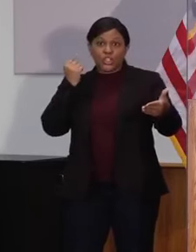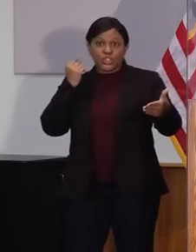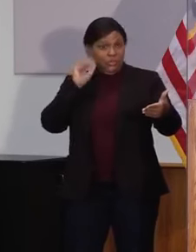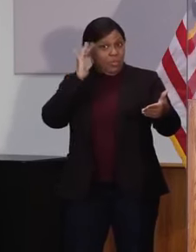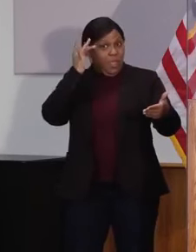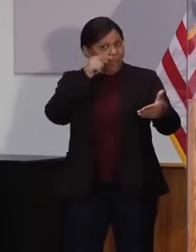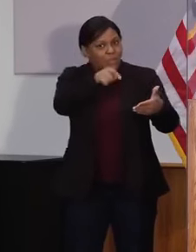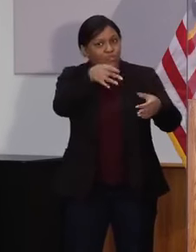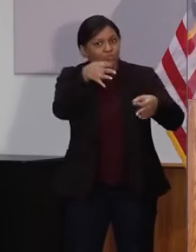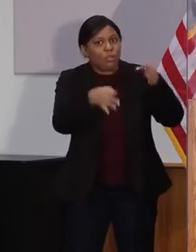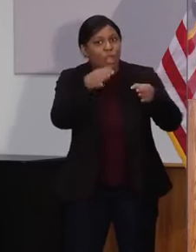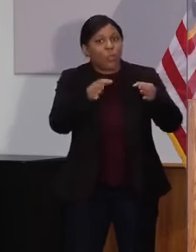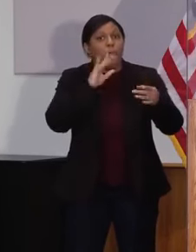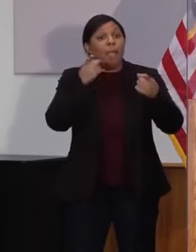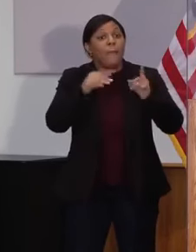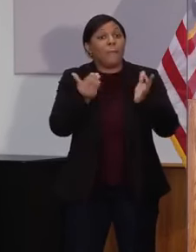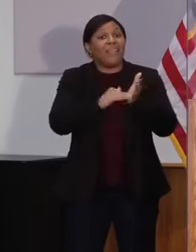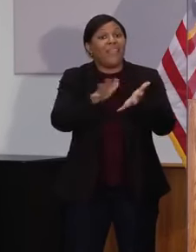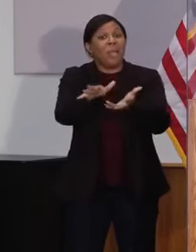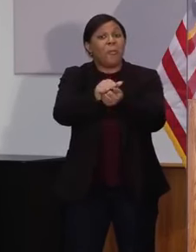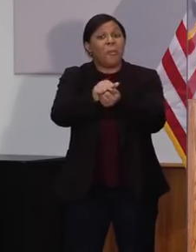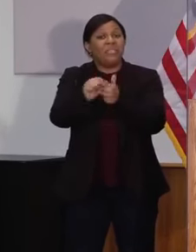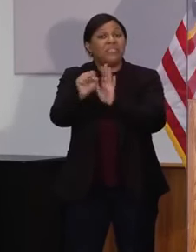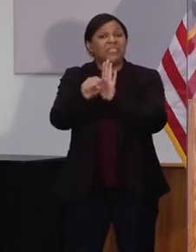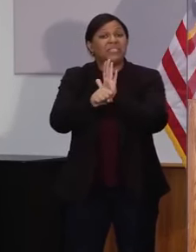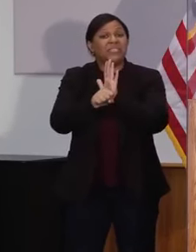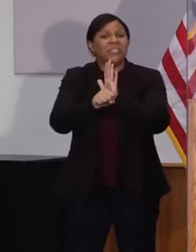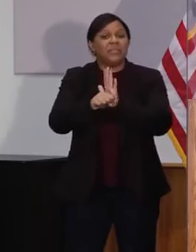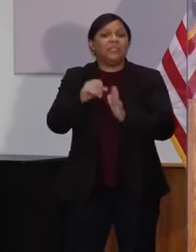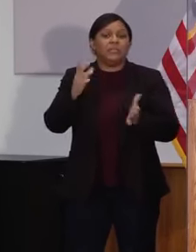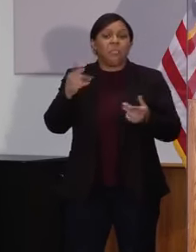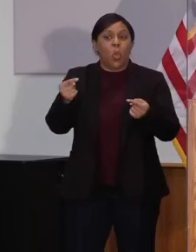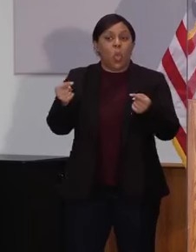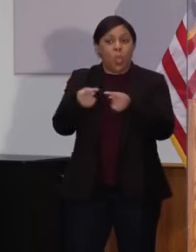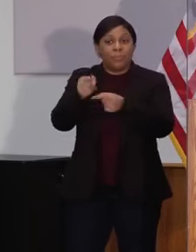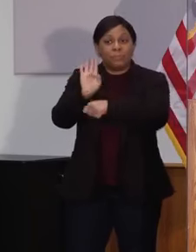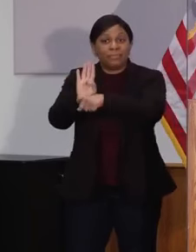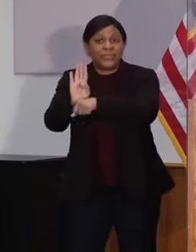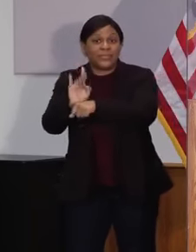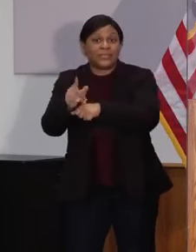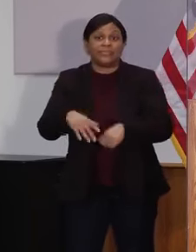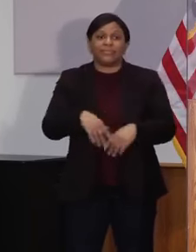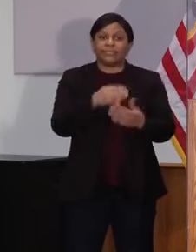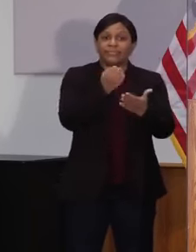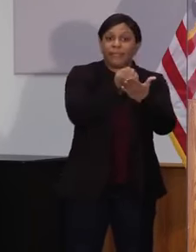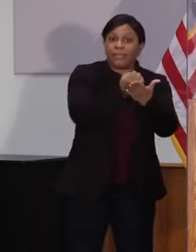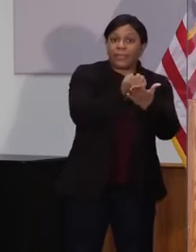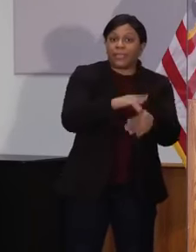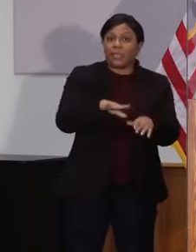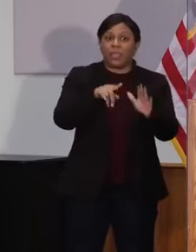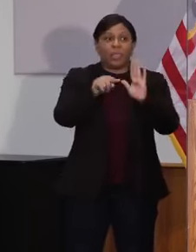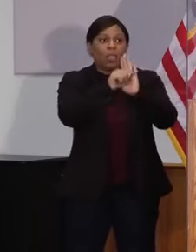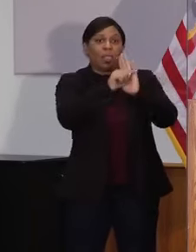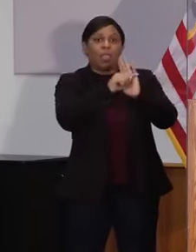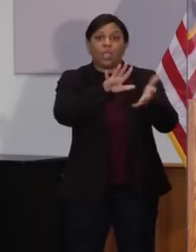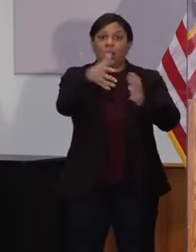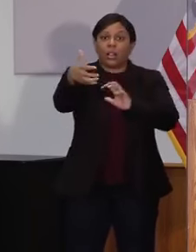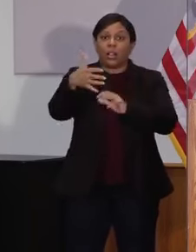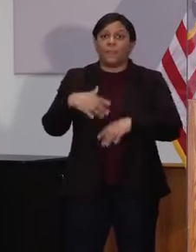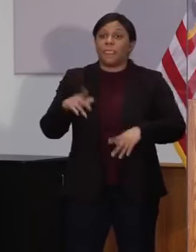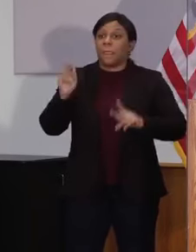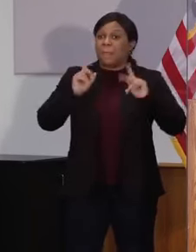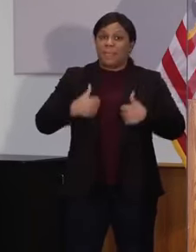to businesses that create positive economic impact throughout Minnesota. Harm to people who make their livelihoods here and who live